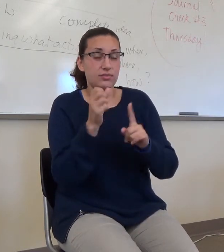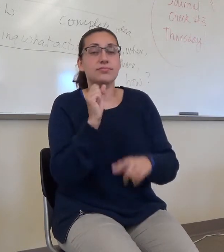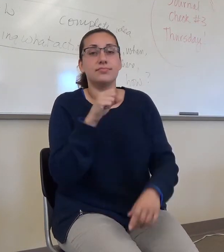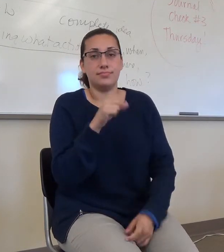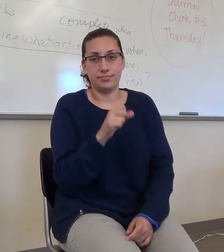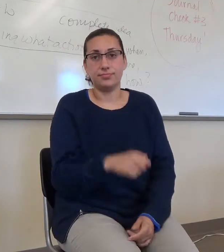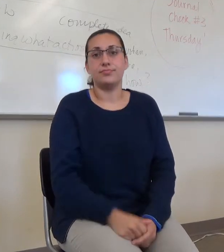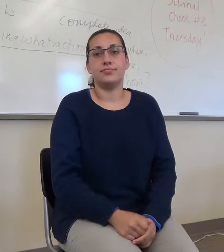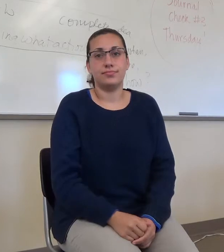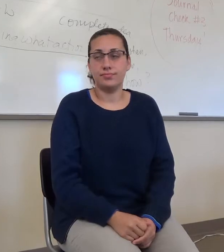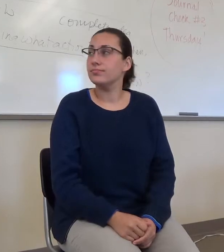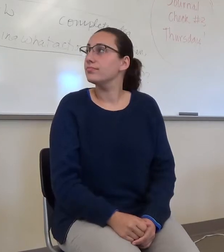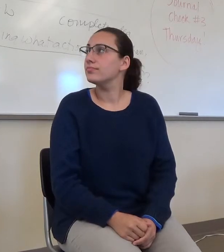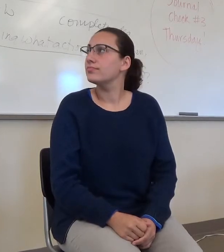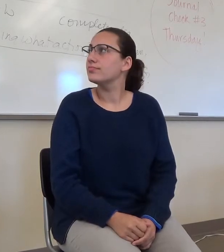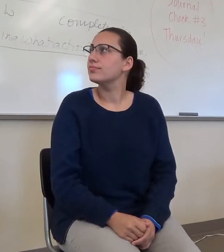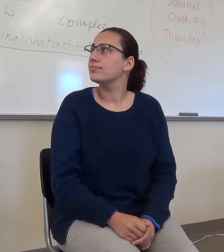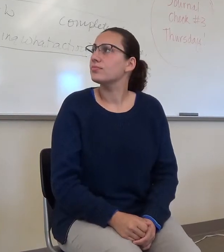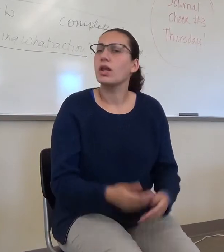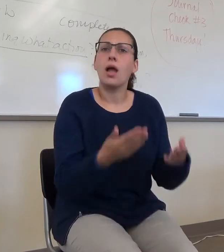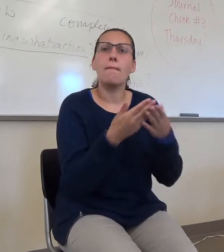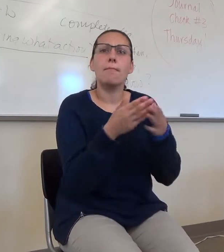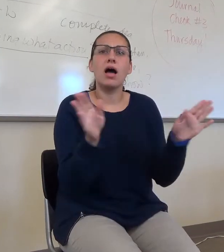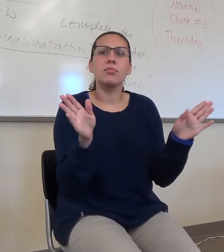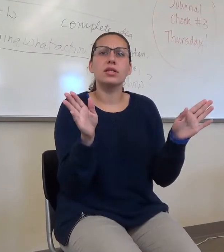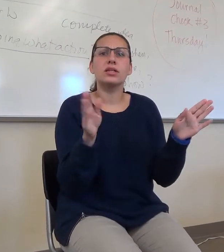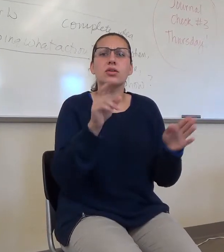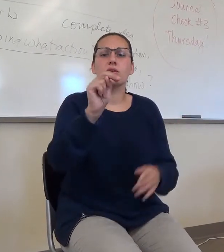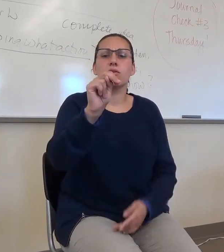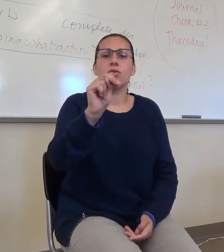about. What's a public nuisance suit?